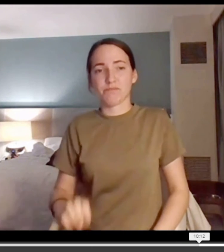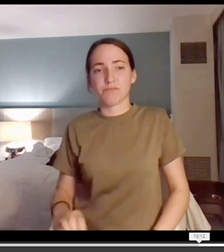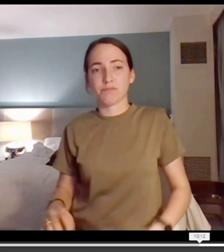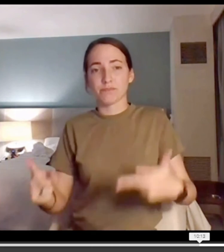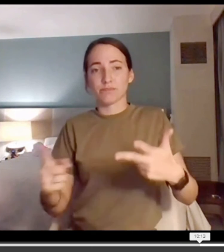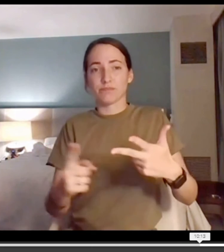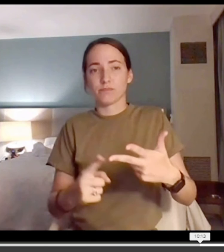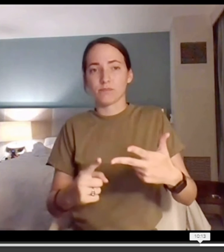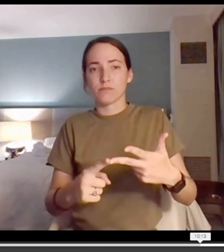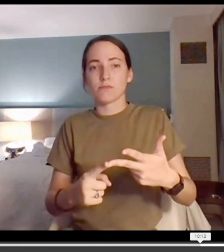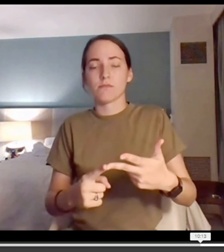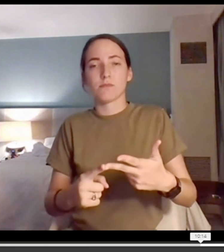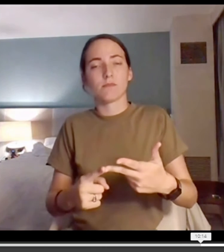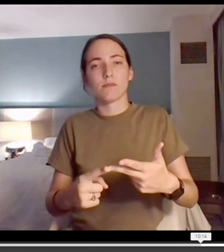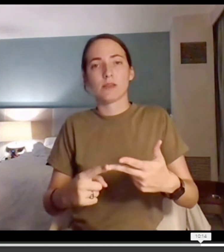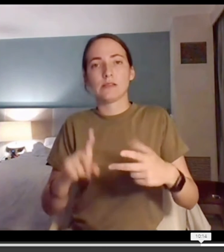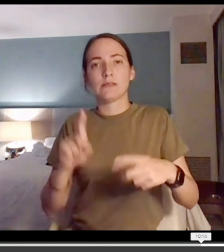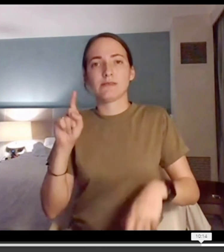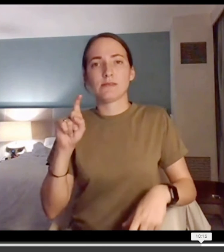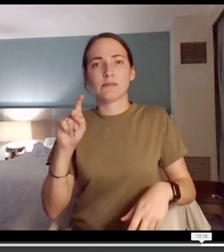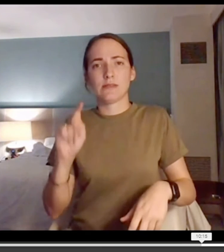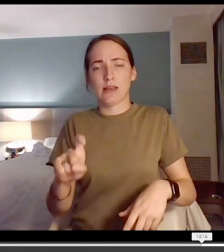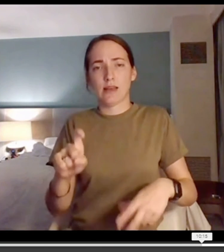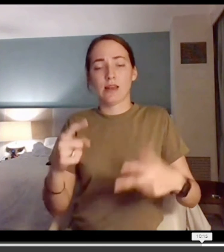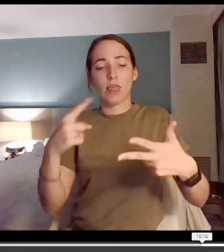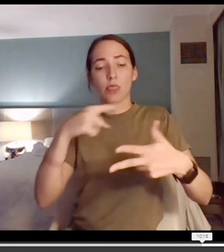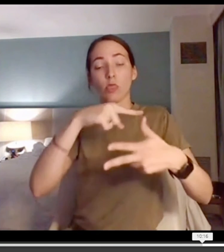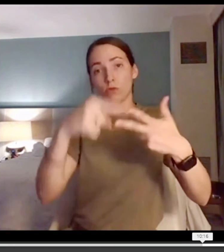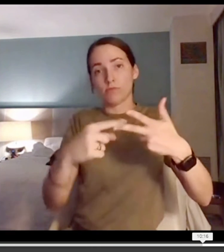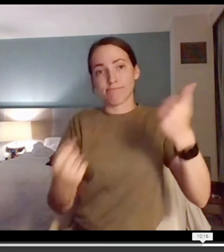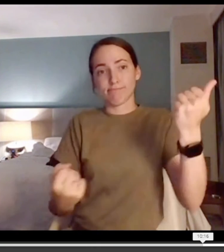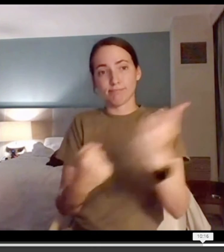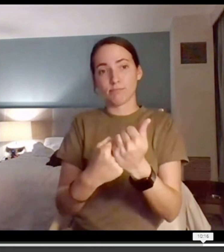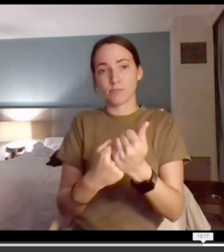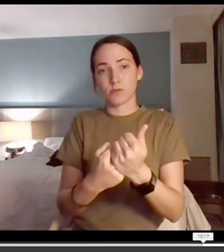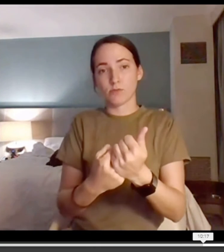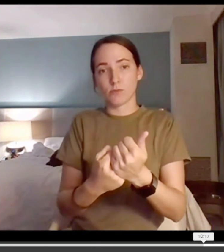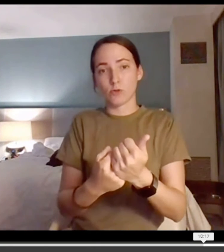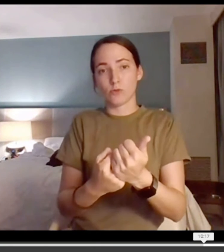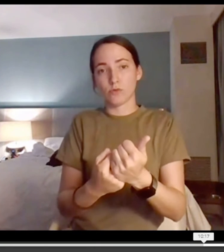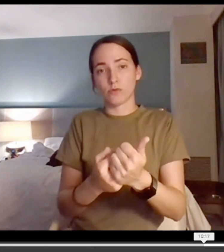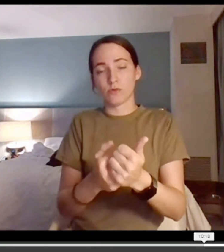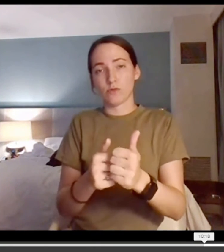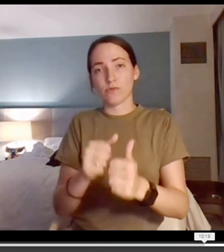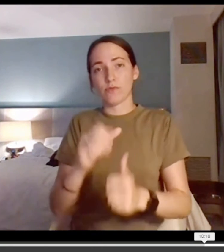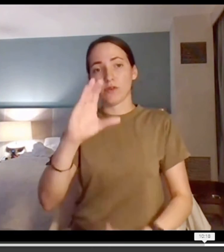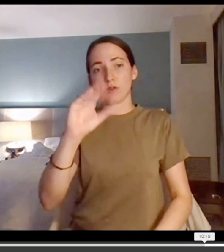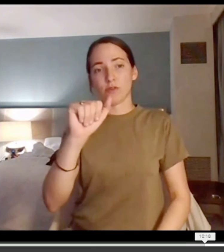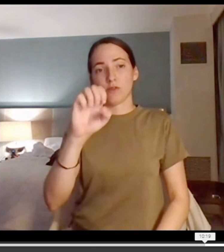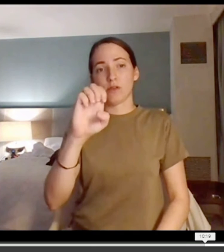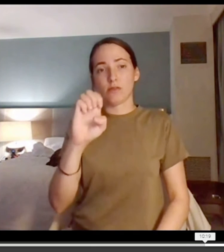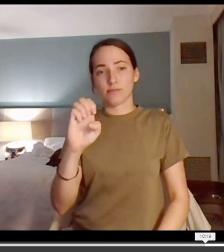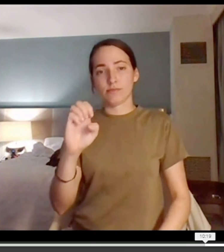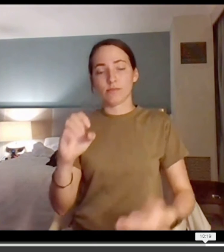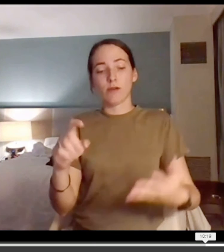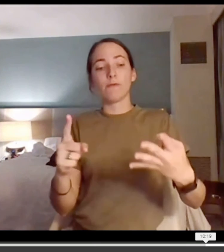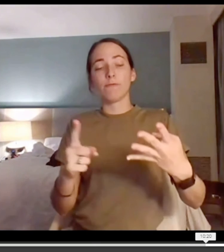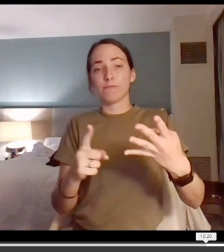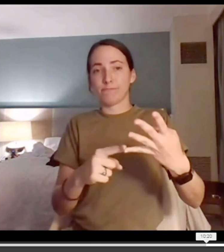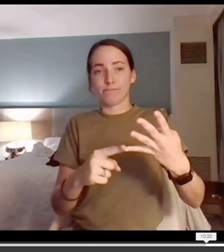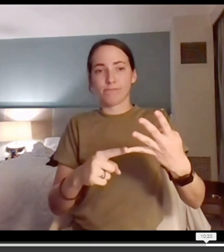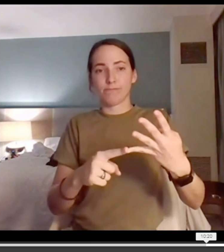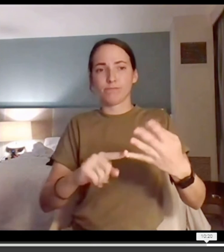your case. And a topic that every disability claimant wants to know, how to avoid trick questions from the